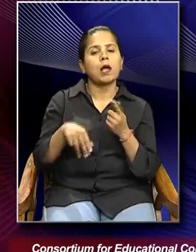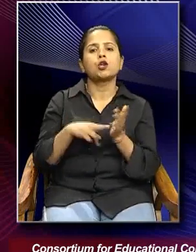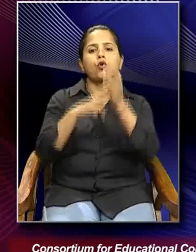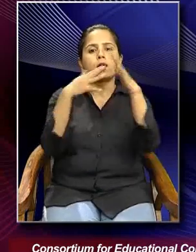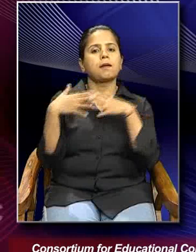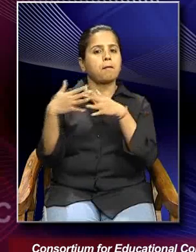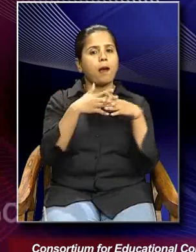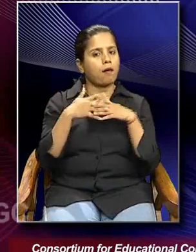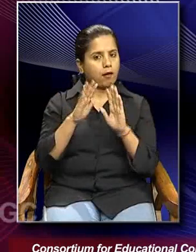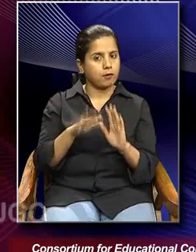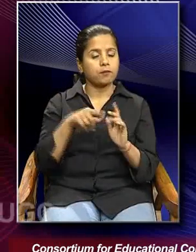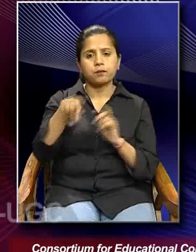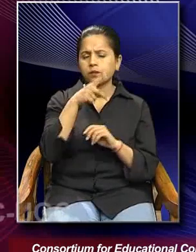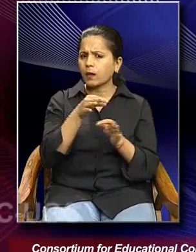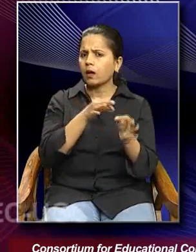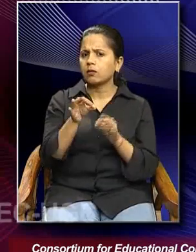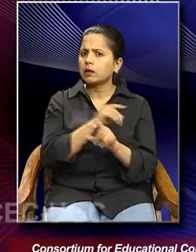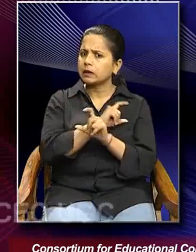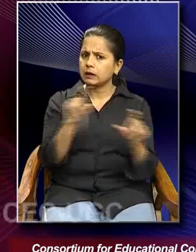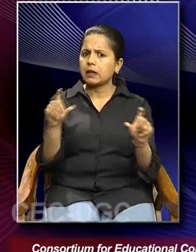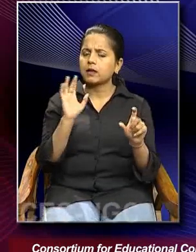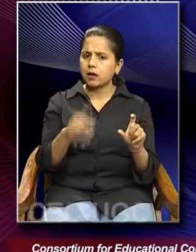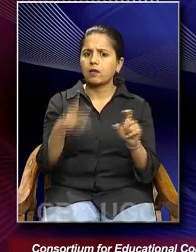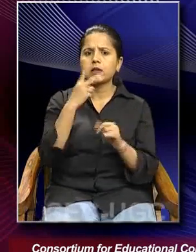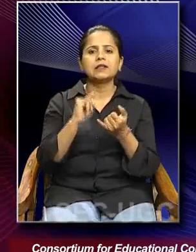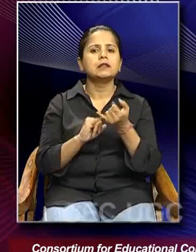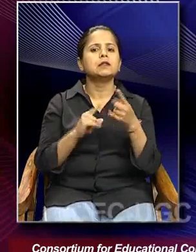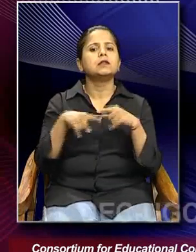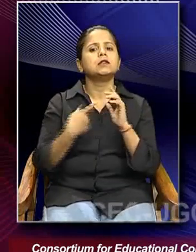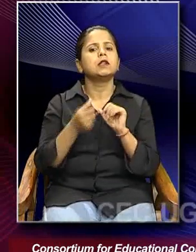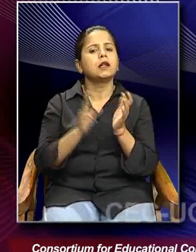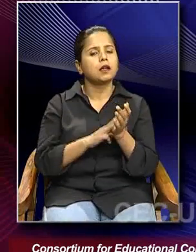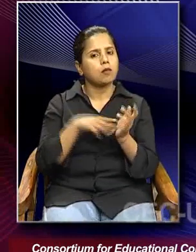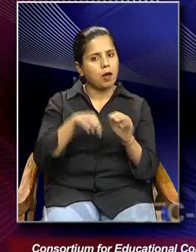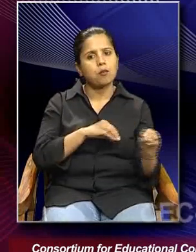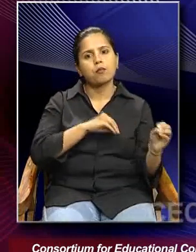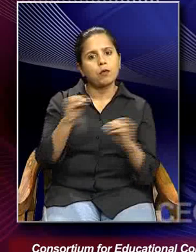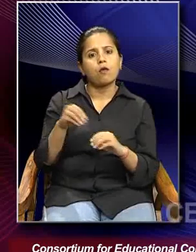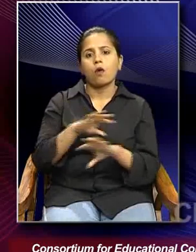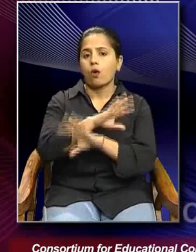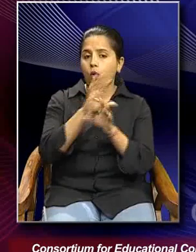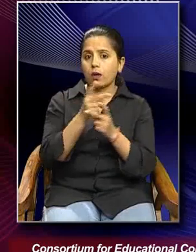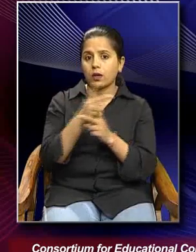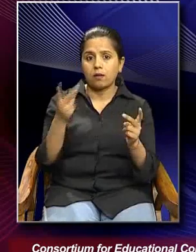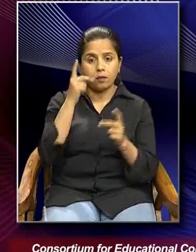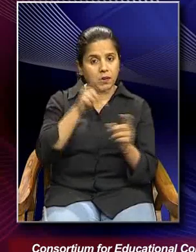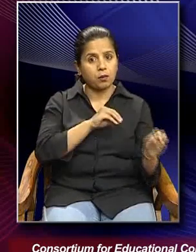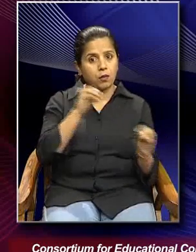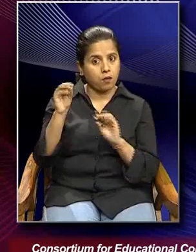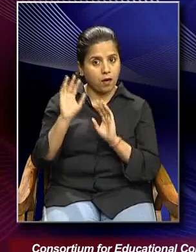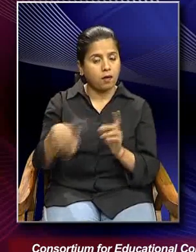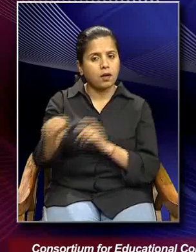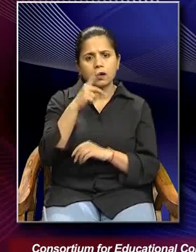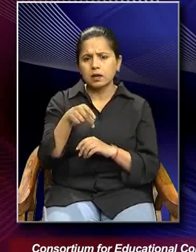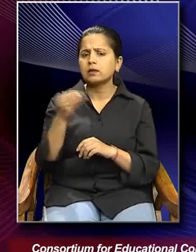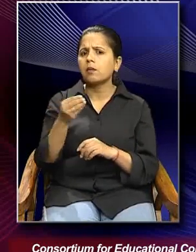America. So there is a well-defined stream of migration. So for every major migration stream, there is also a